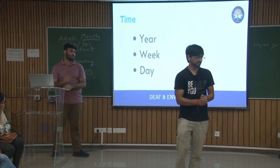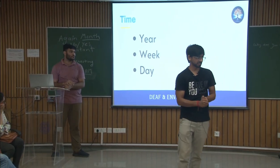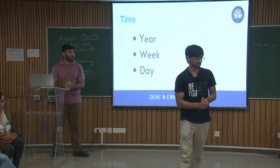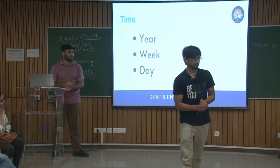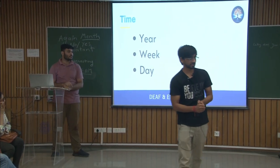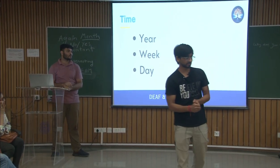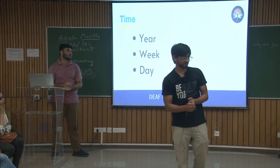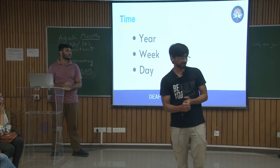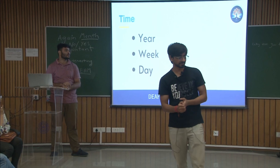last question.